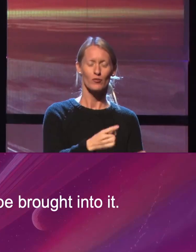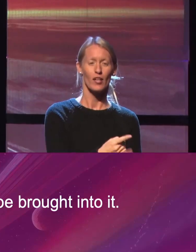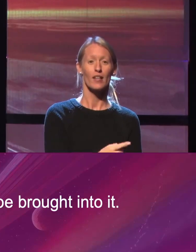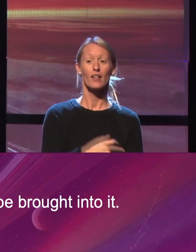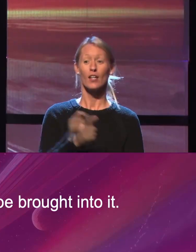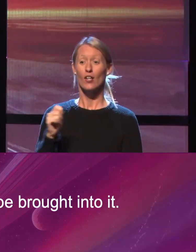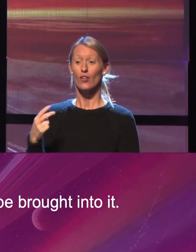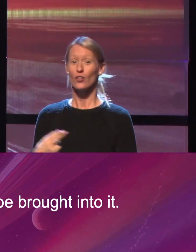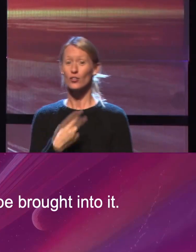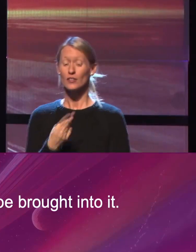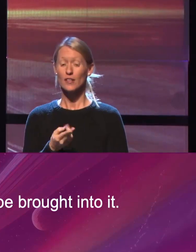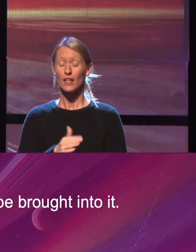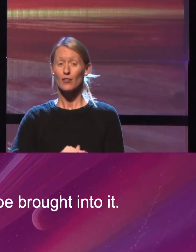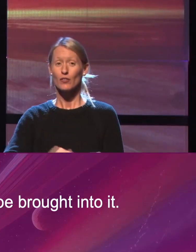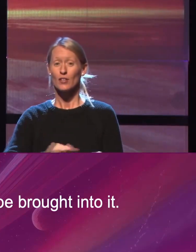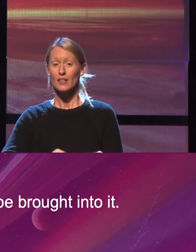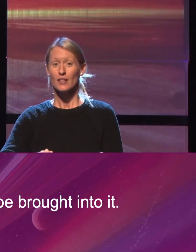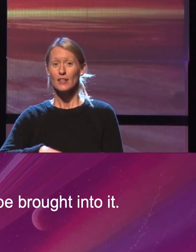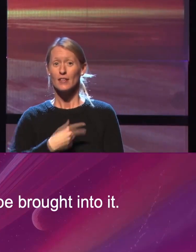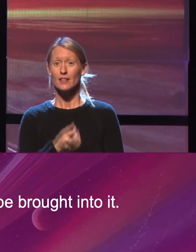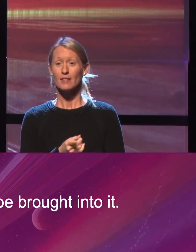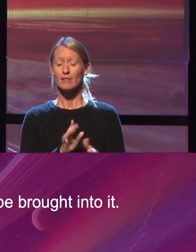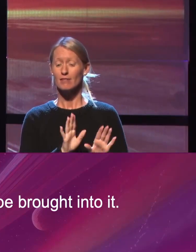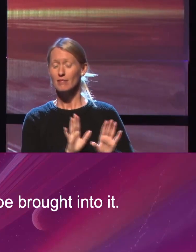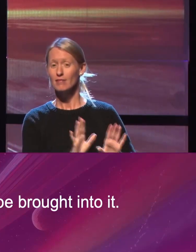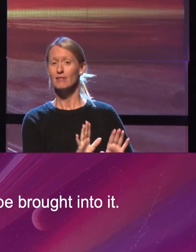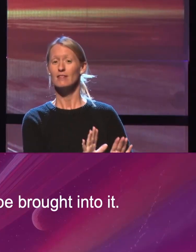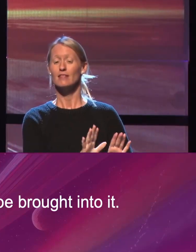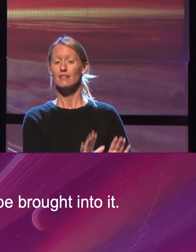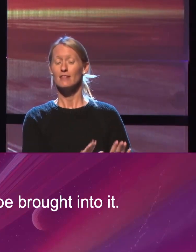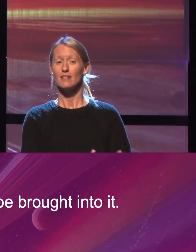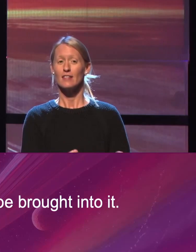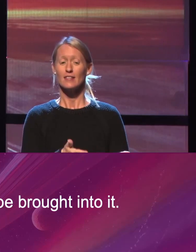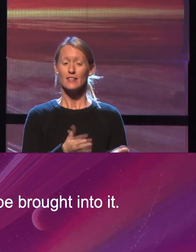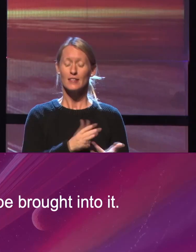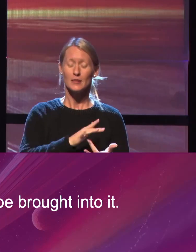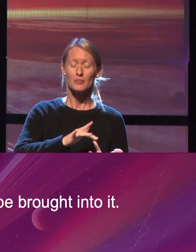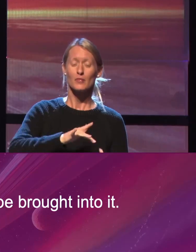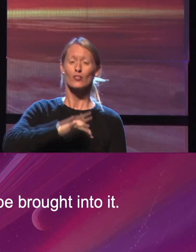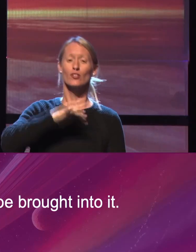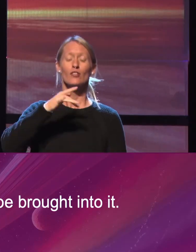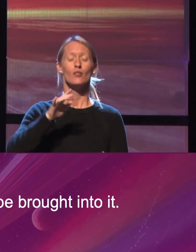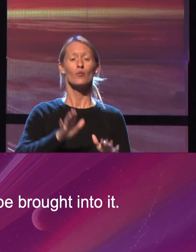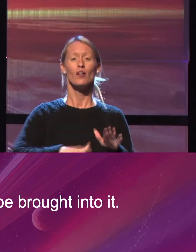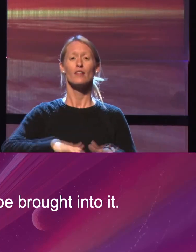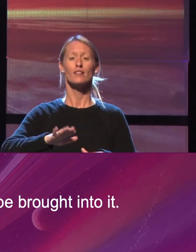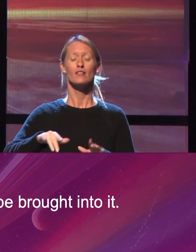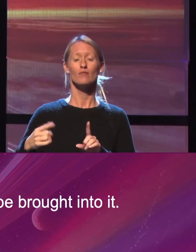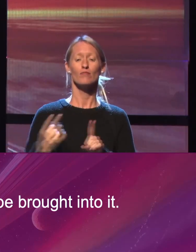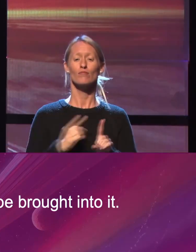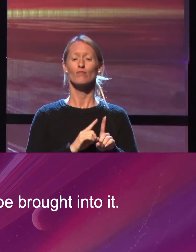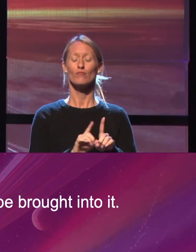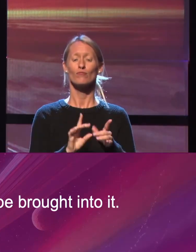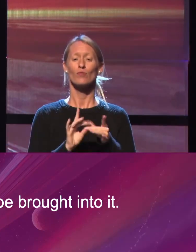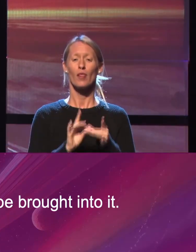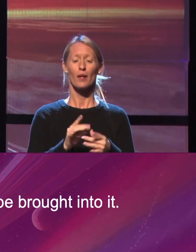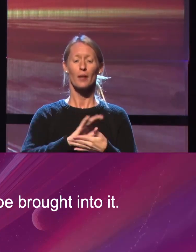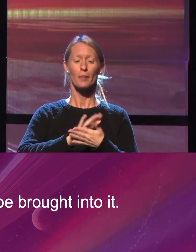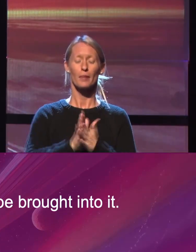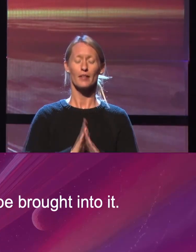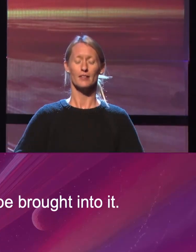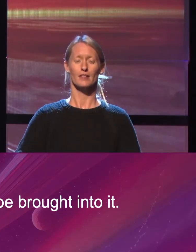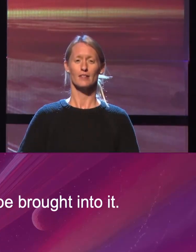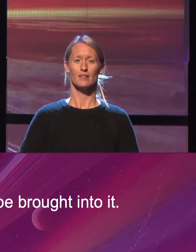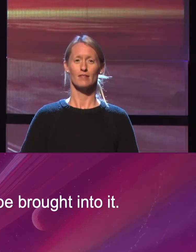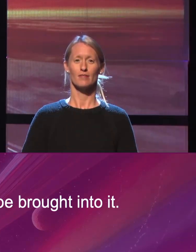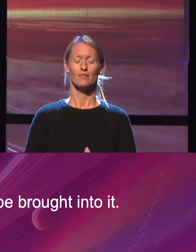like, Father, forgive them, for they know not what they do. Sanctified, filled with the Spirit, walking in the way of peace. Right? It's in it, you